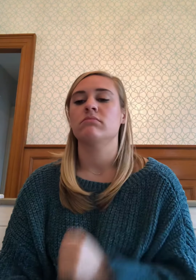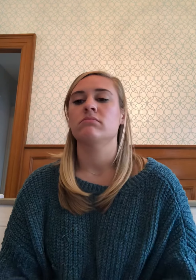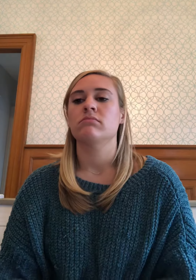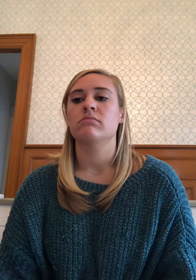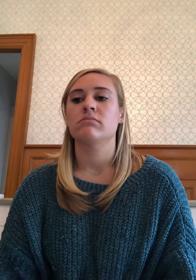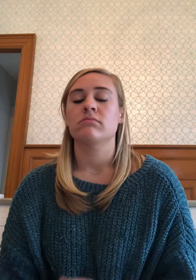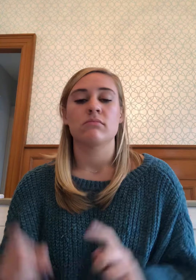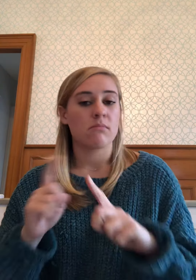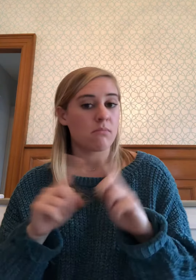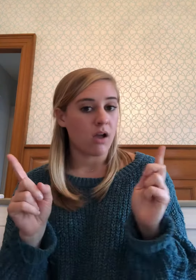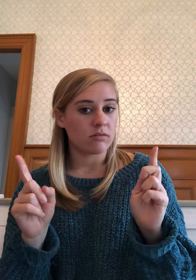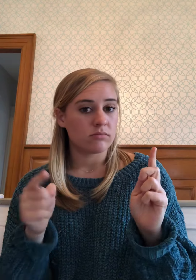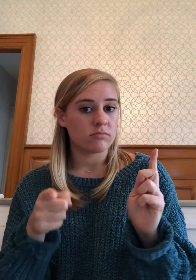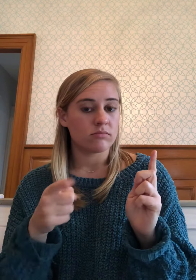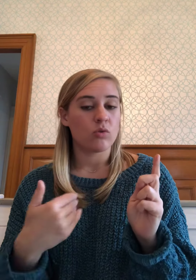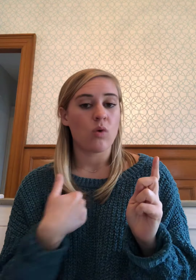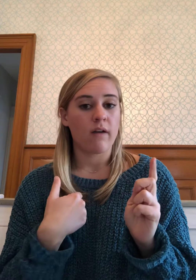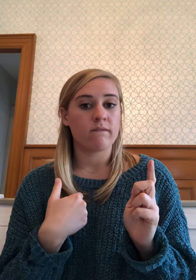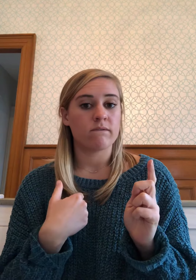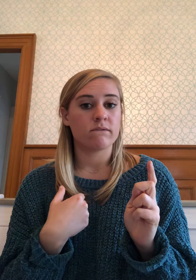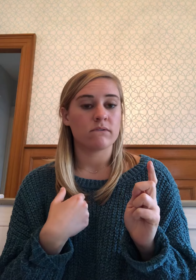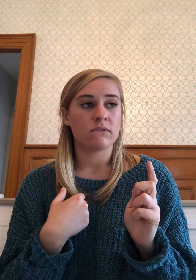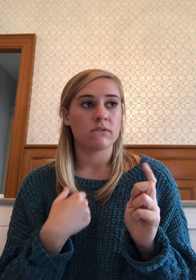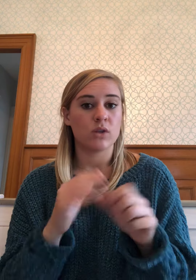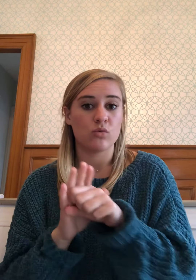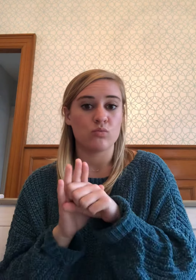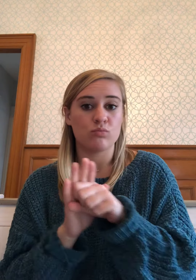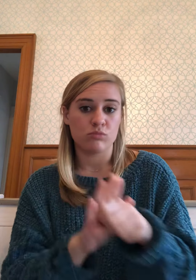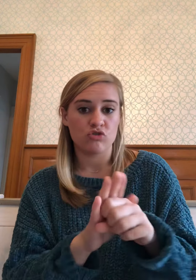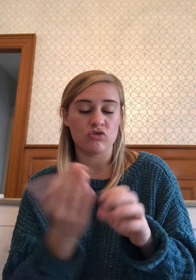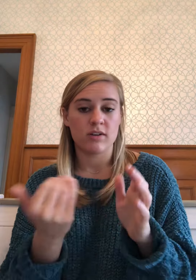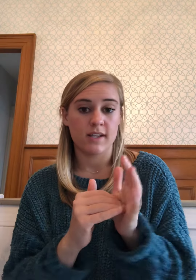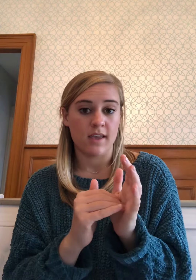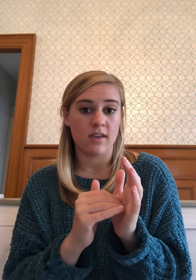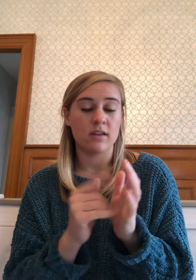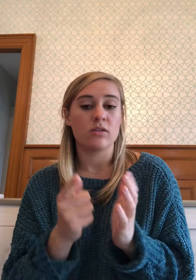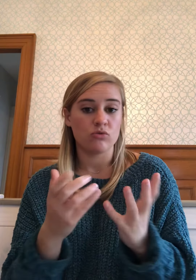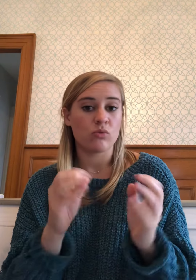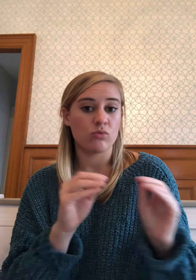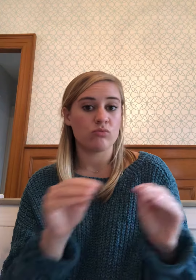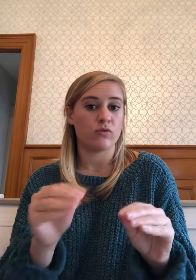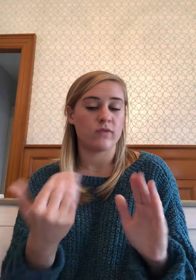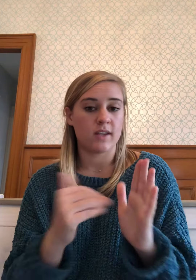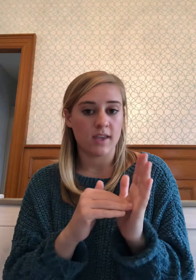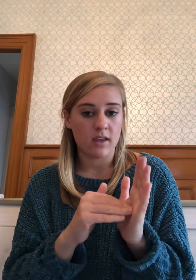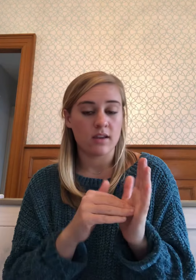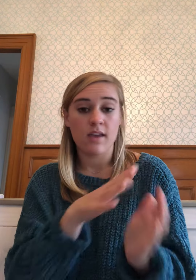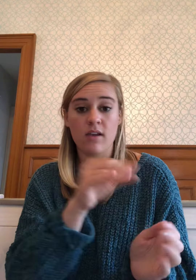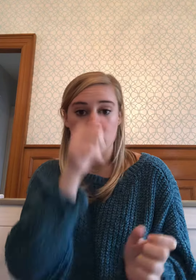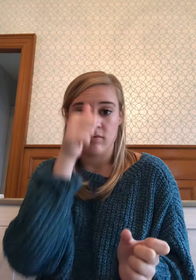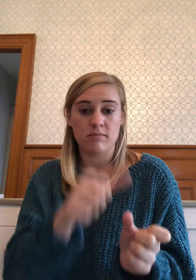But then you go and push the tooth again. You go to want to move the tooth again. And recall that Osteoid bone